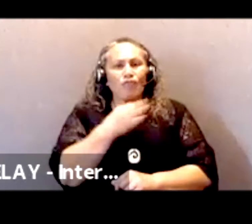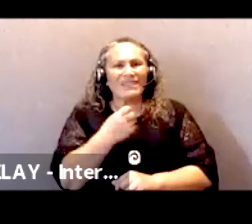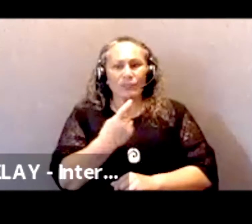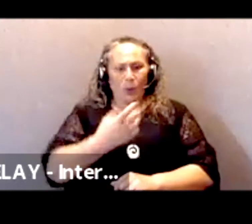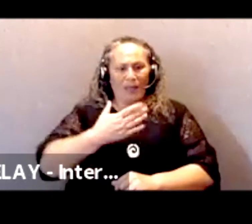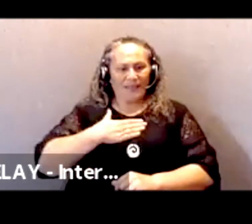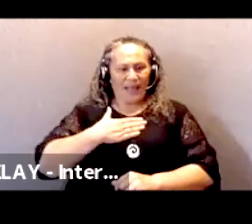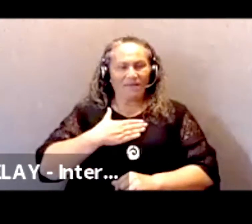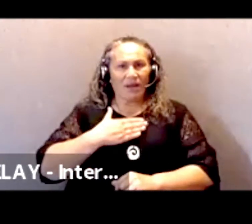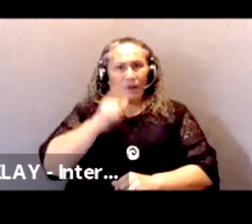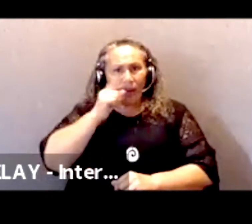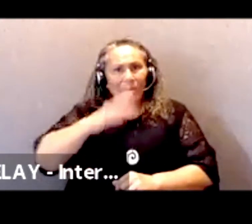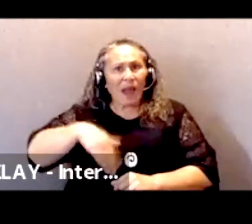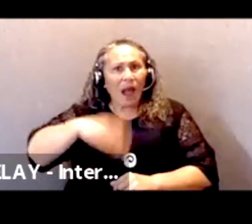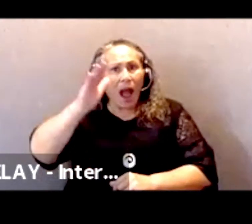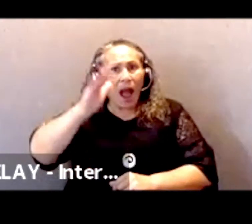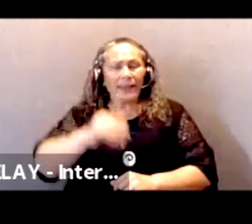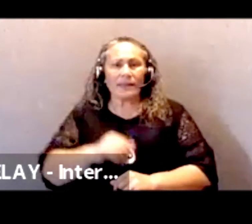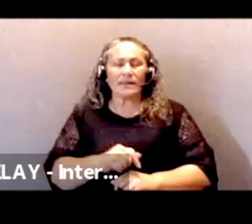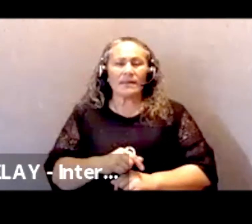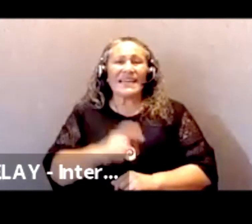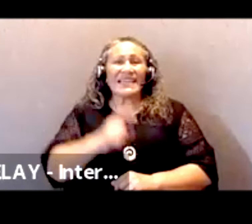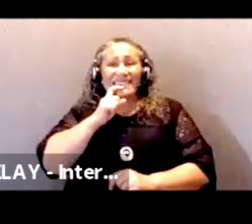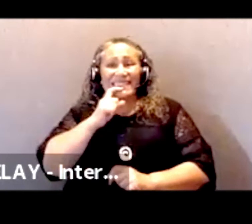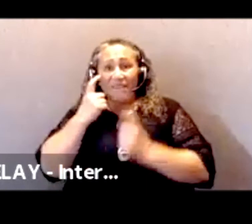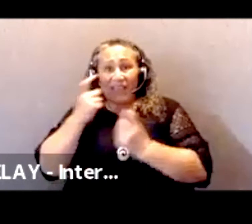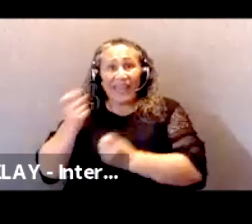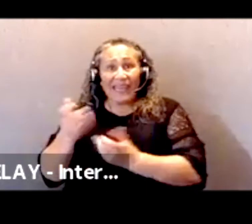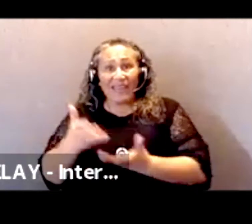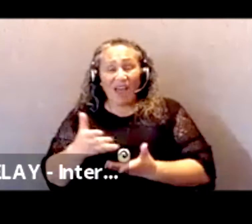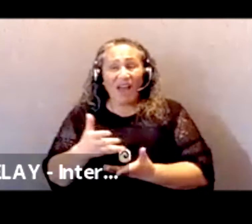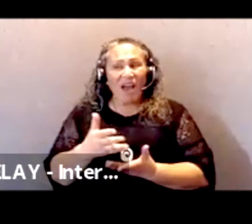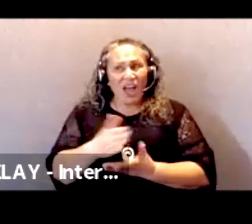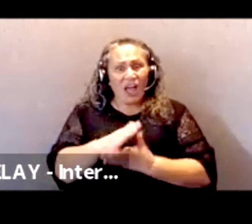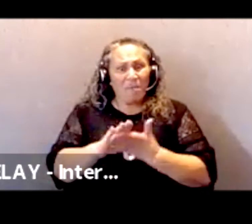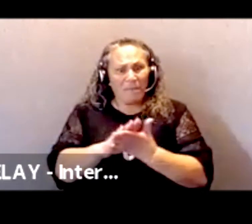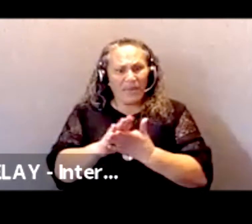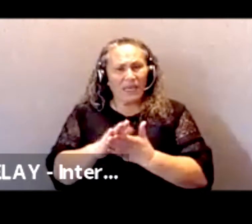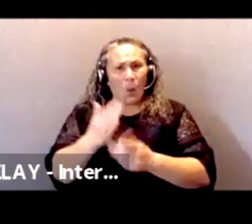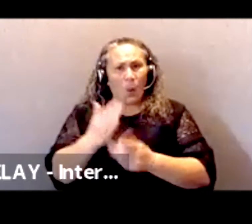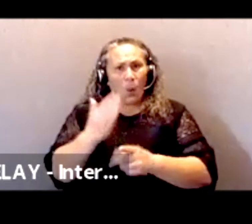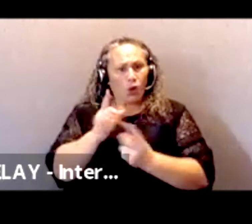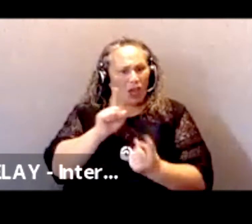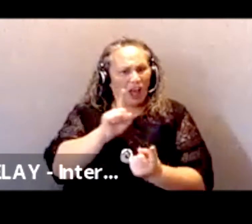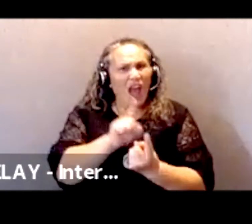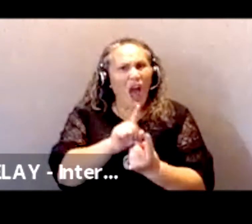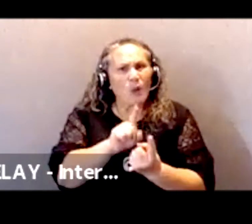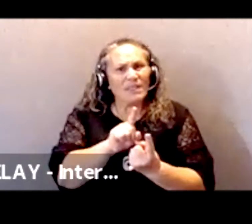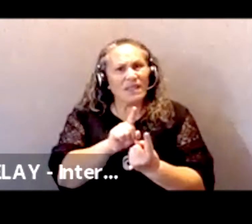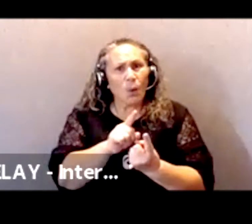high, right? And so as a caregiver, you're going to be working closely with not just one person, but with many